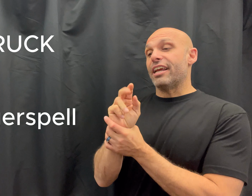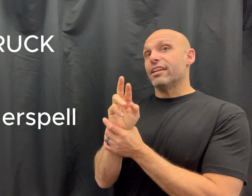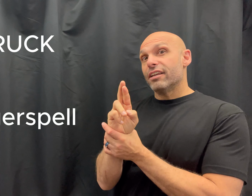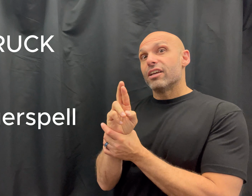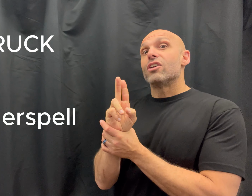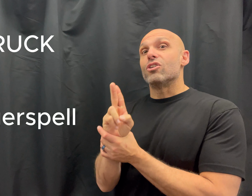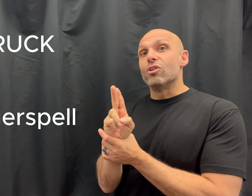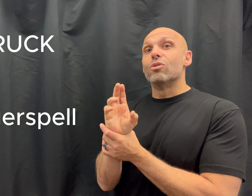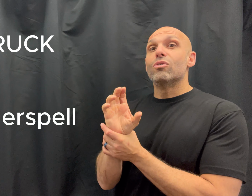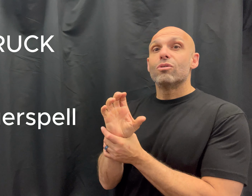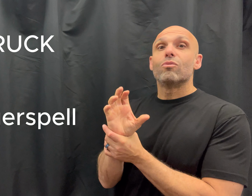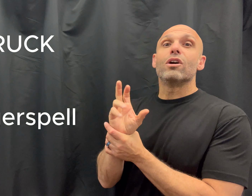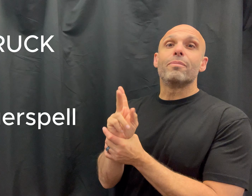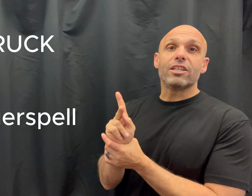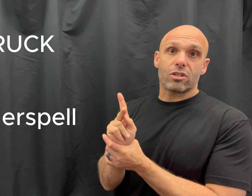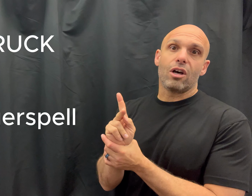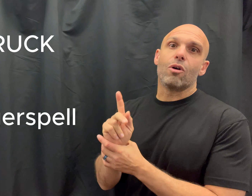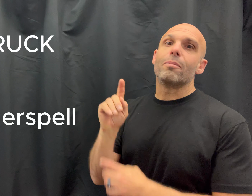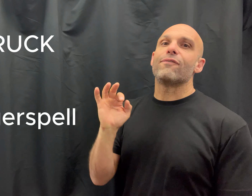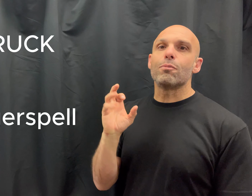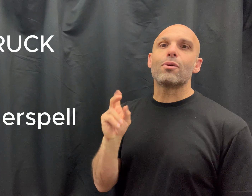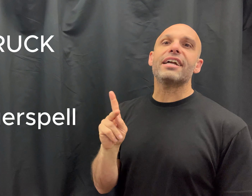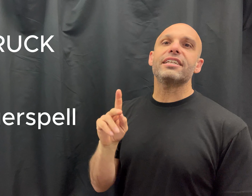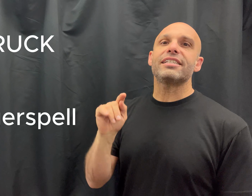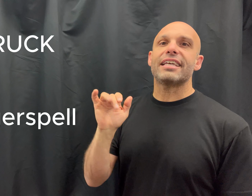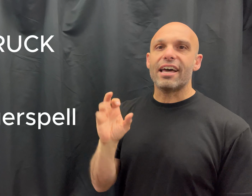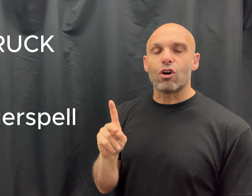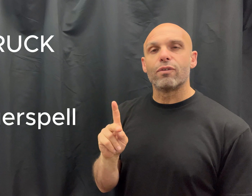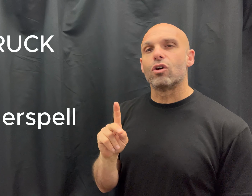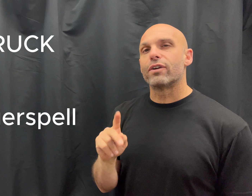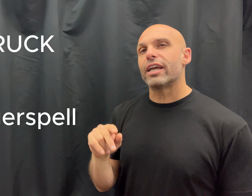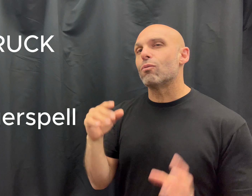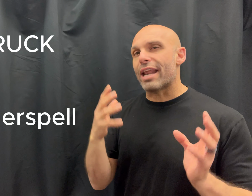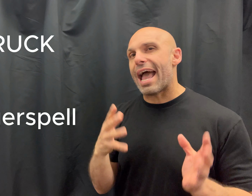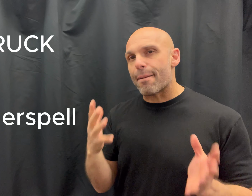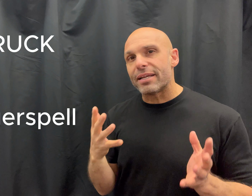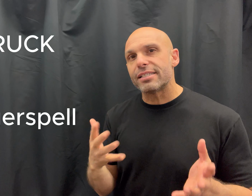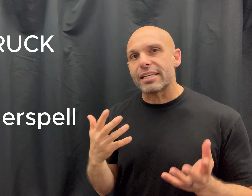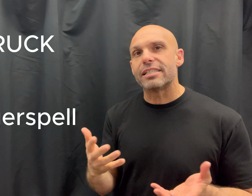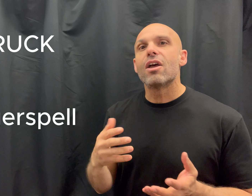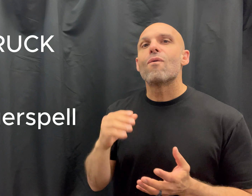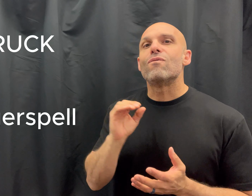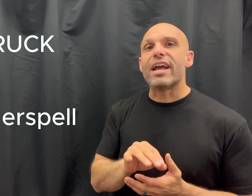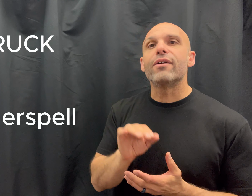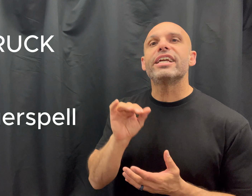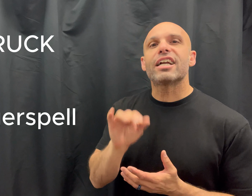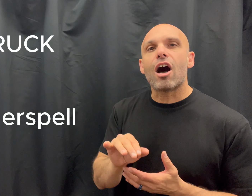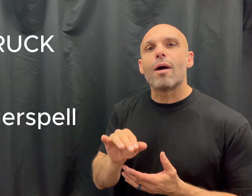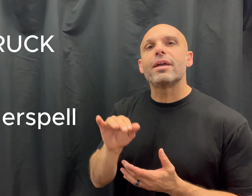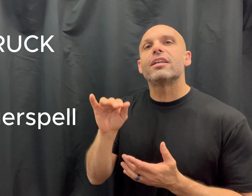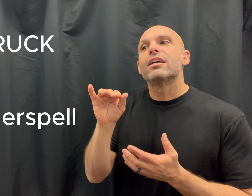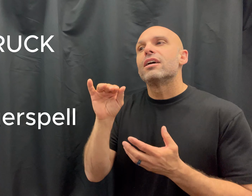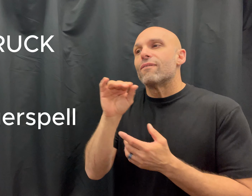beginning, you will be slow, but if you practice that over and over again, what happens is very common